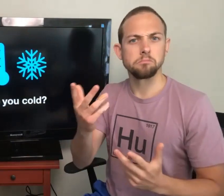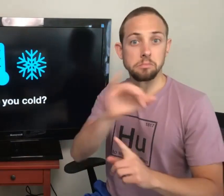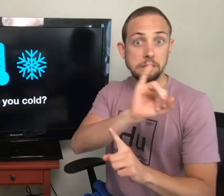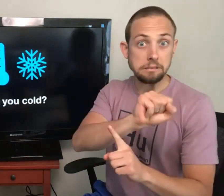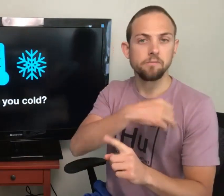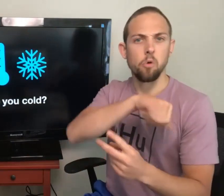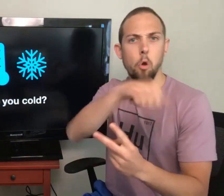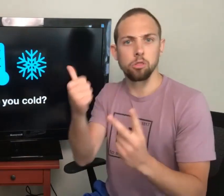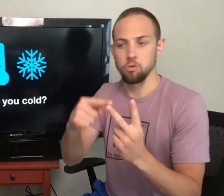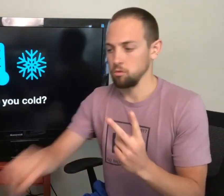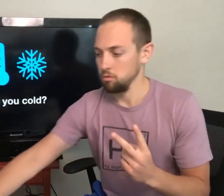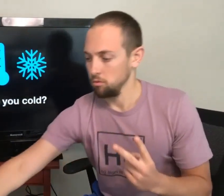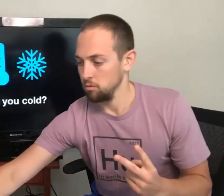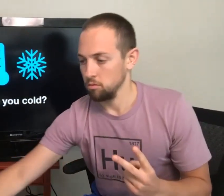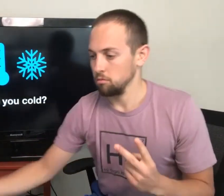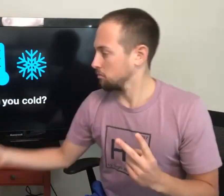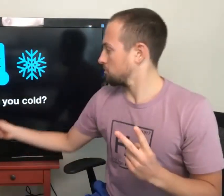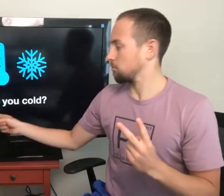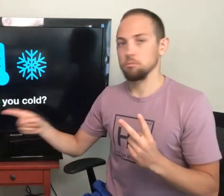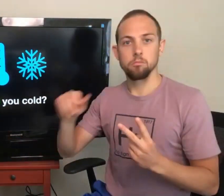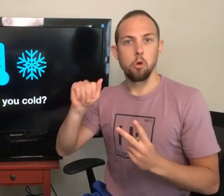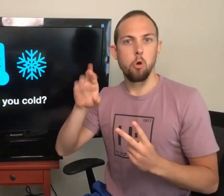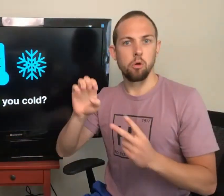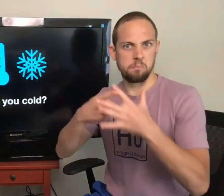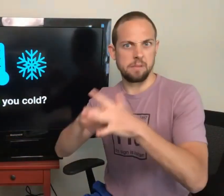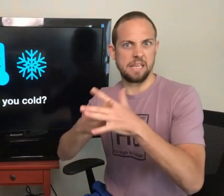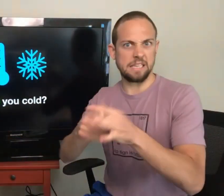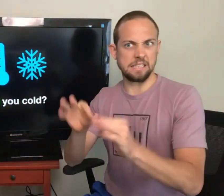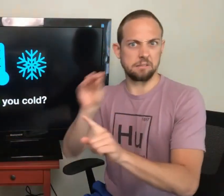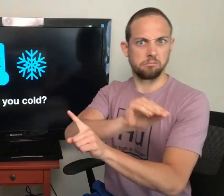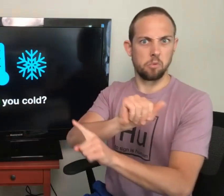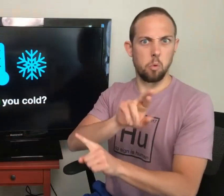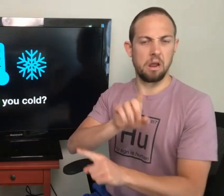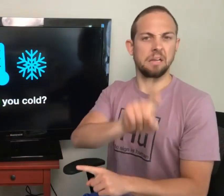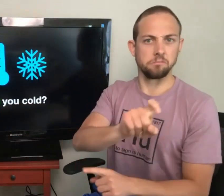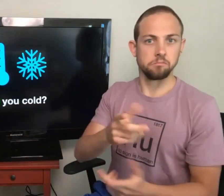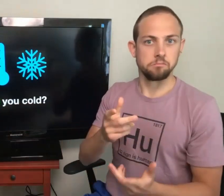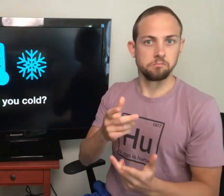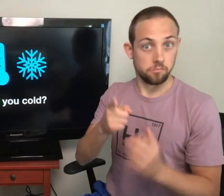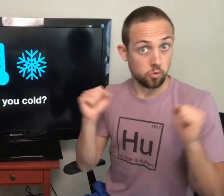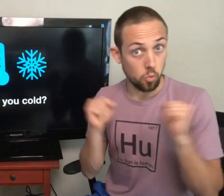And how do we know that this is a yes, no question? The first one started with is, but the question could also start with